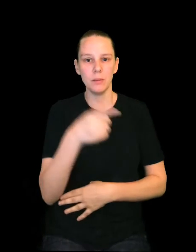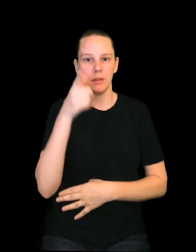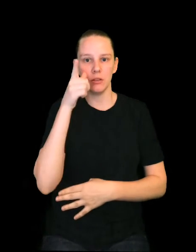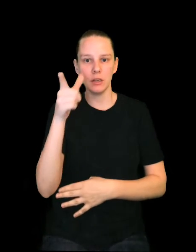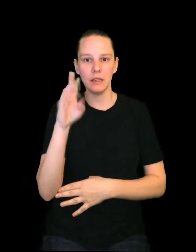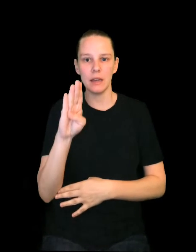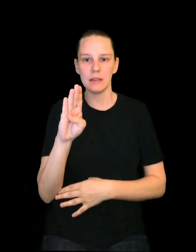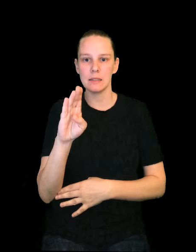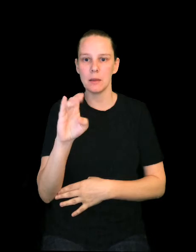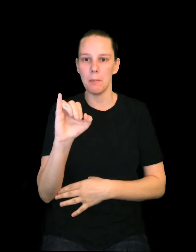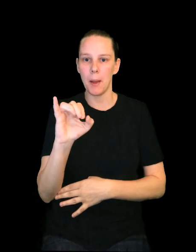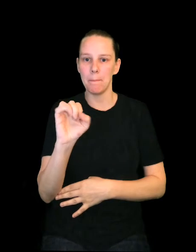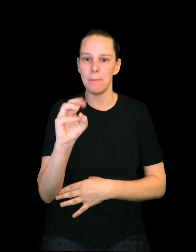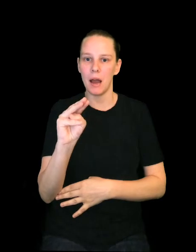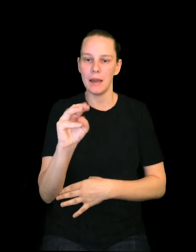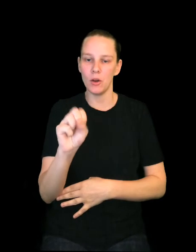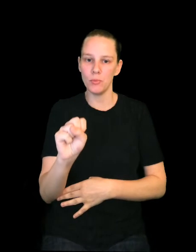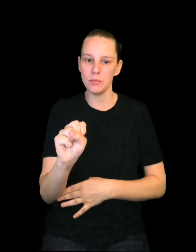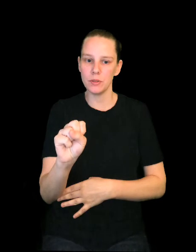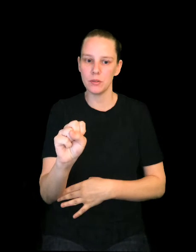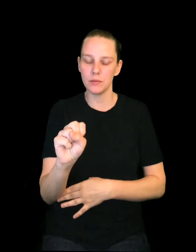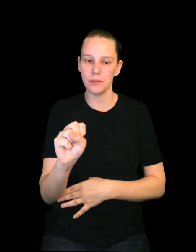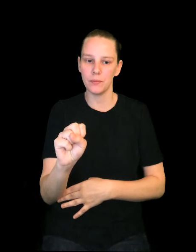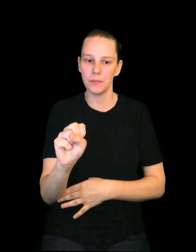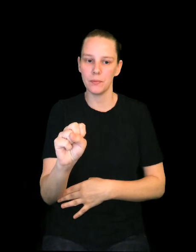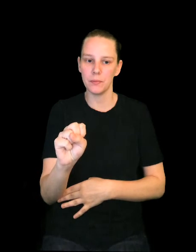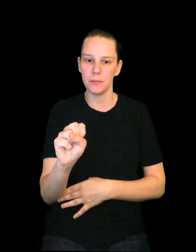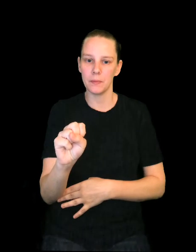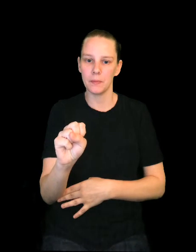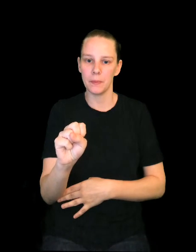We're going to be looking at some biomes,